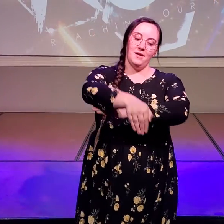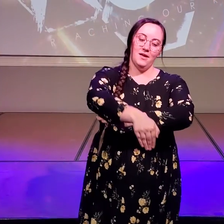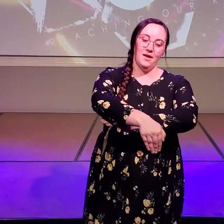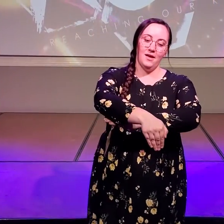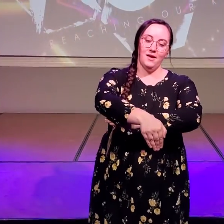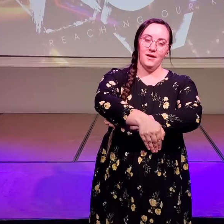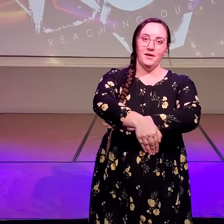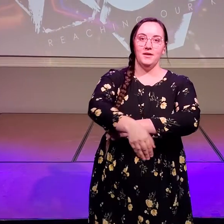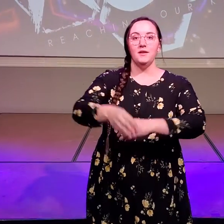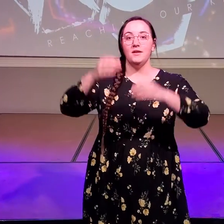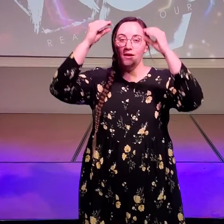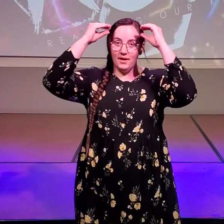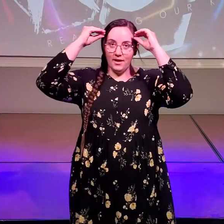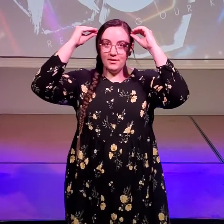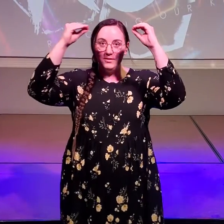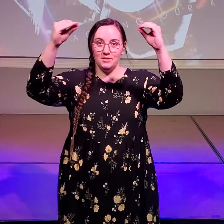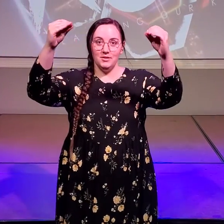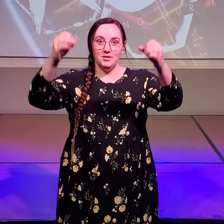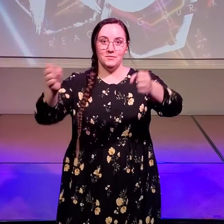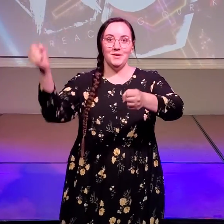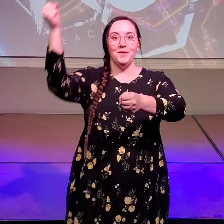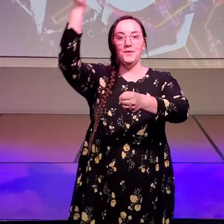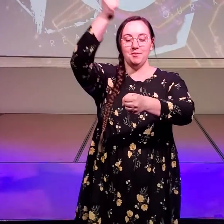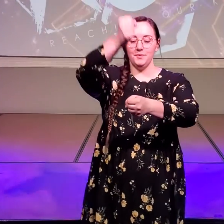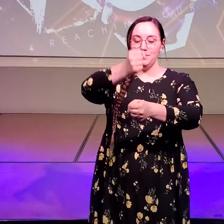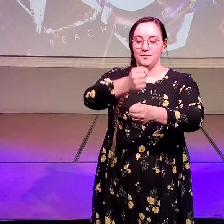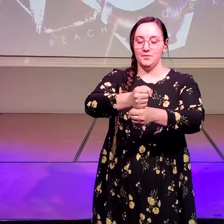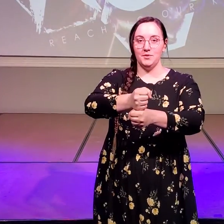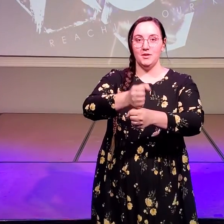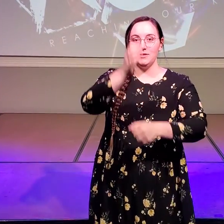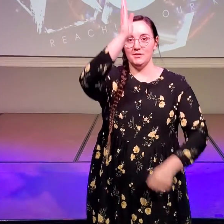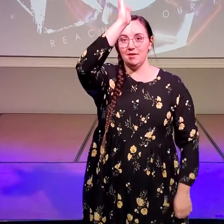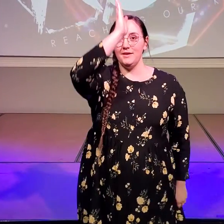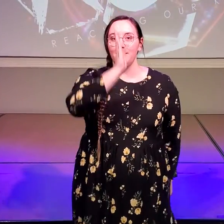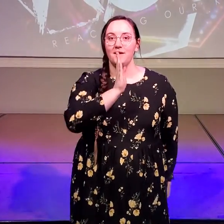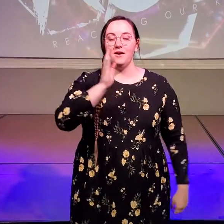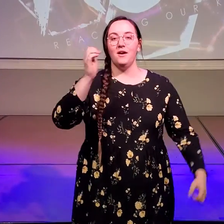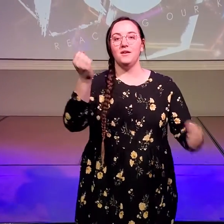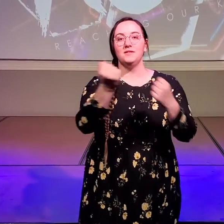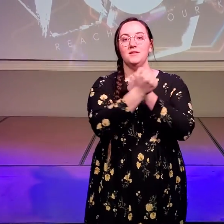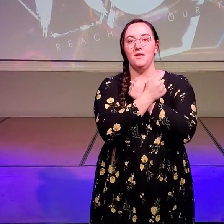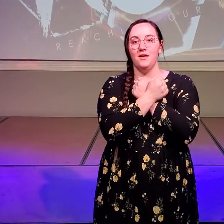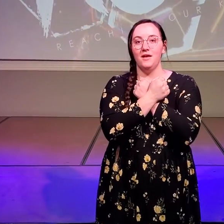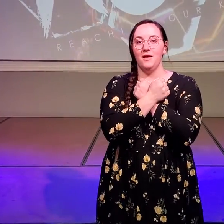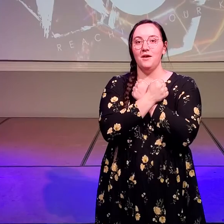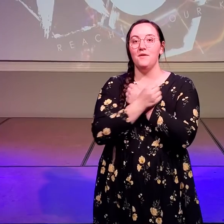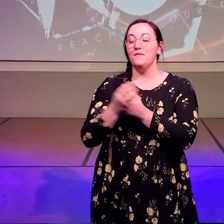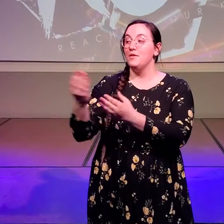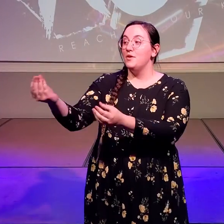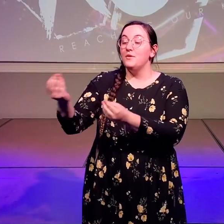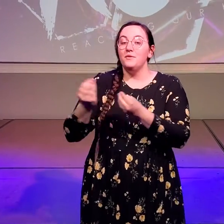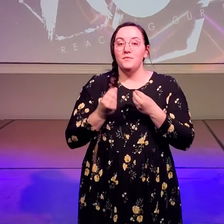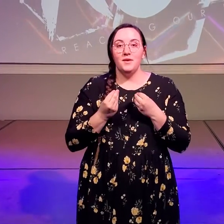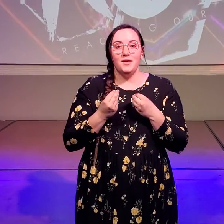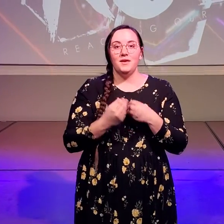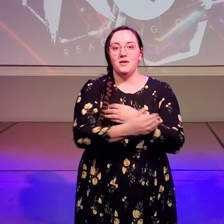night And teach me to trust in God's love You give